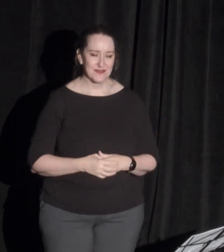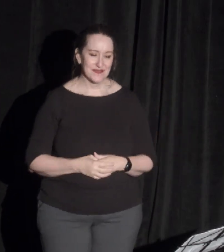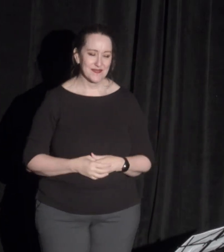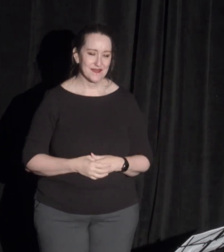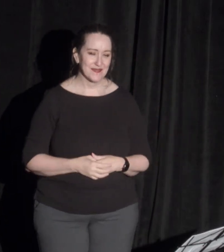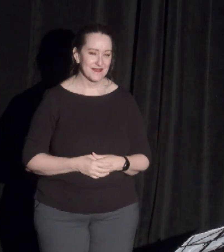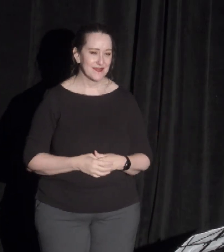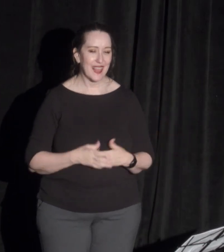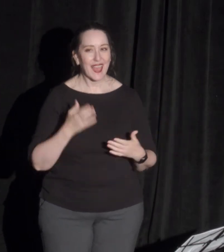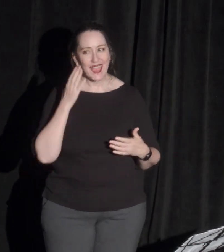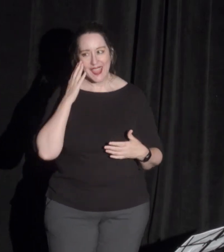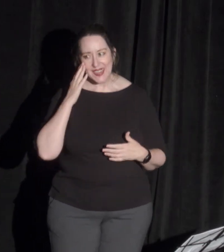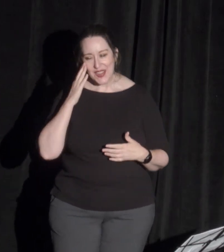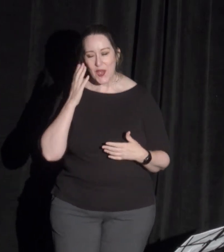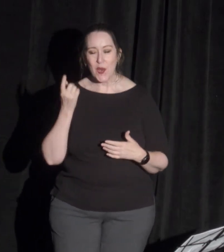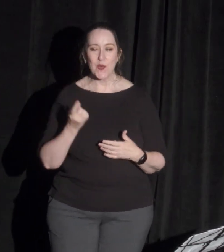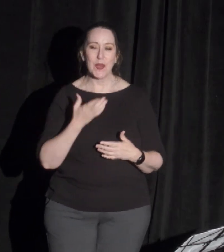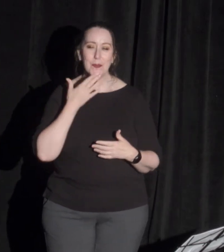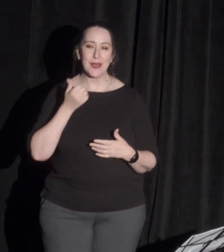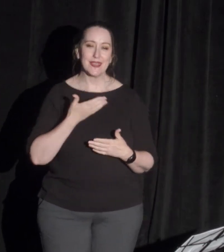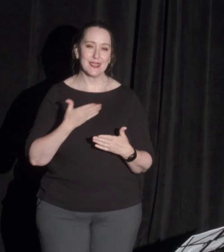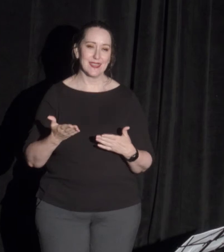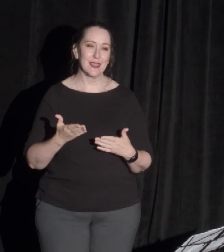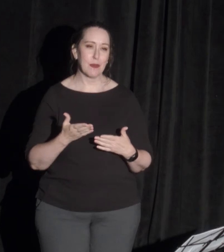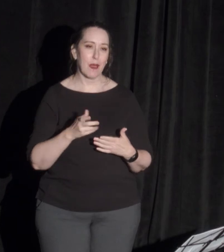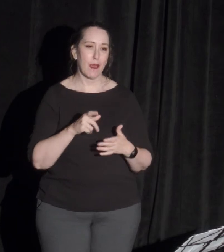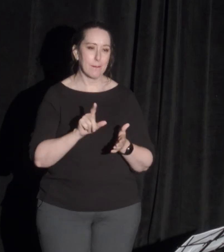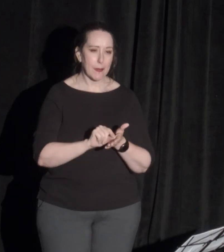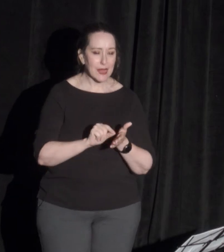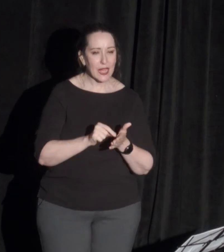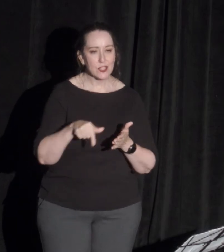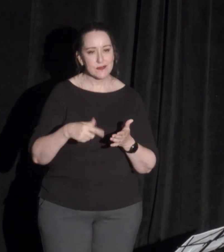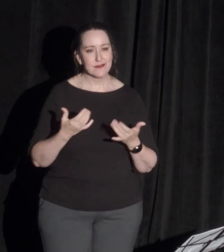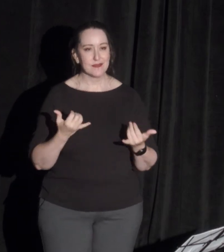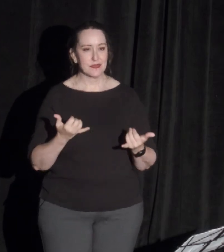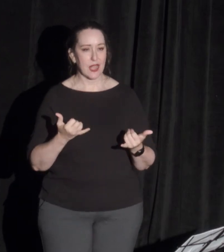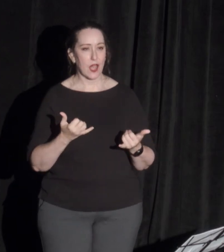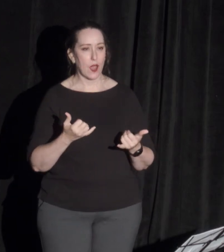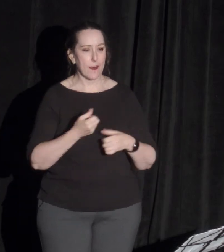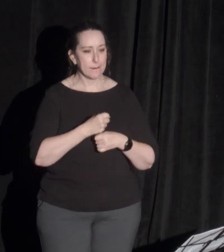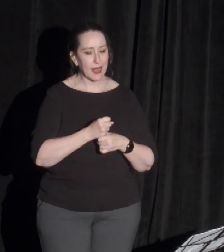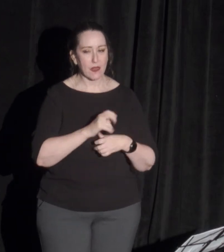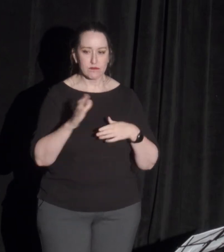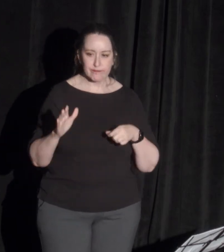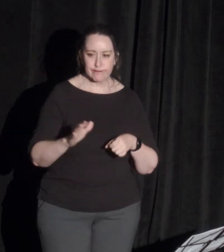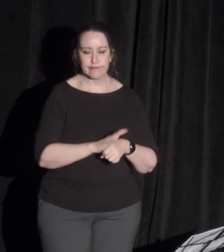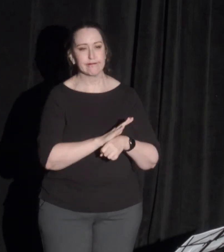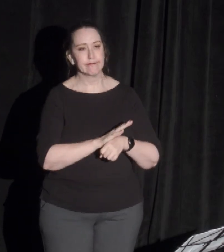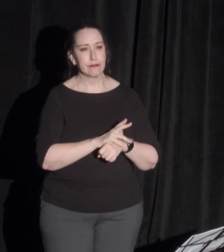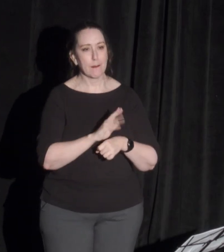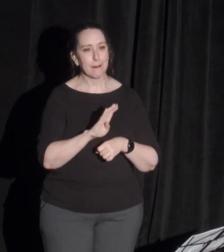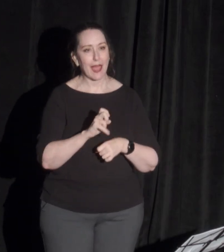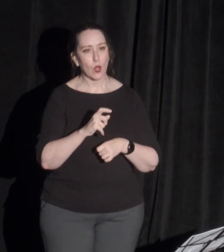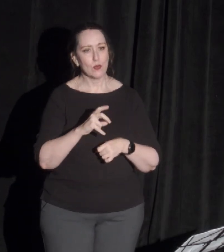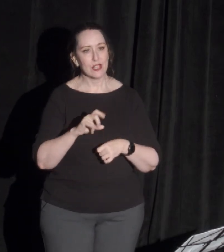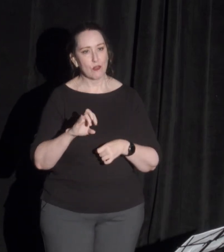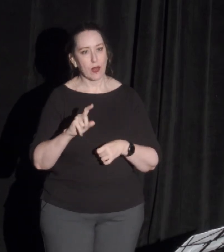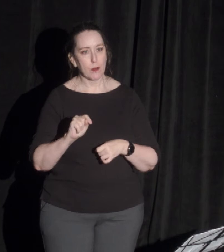I know. One of the best things about publications these days is that they're made entirely of biodegradable tropes.